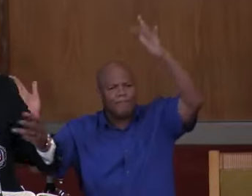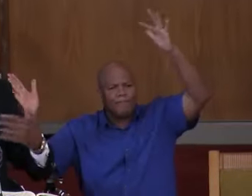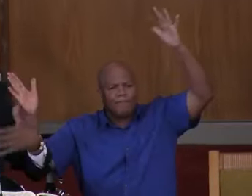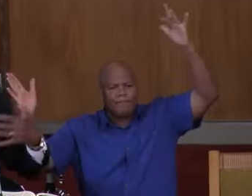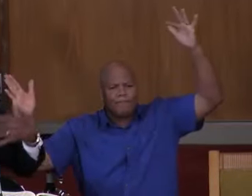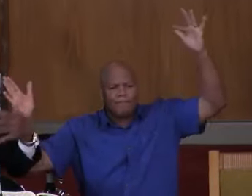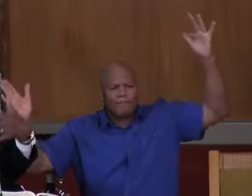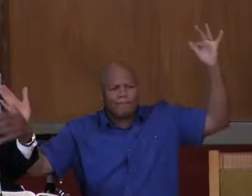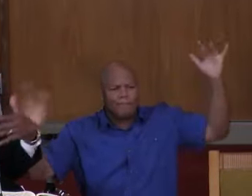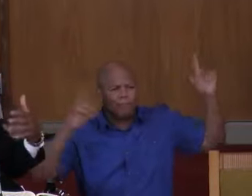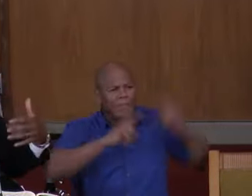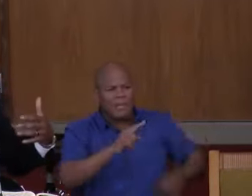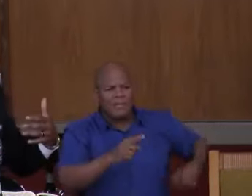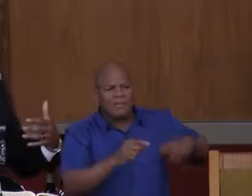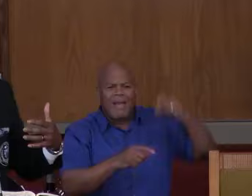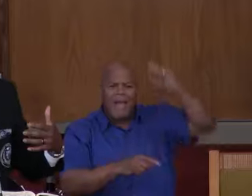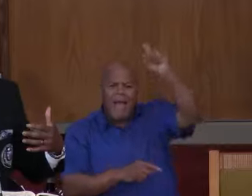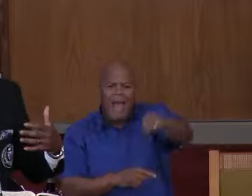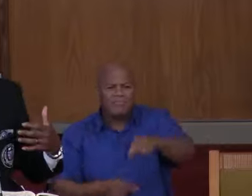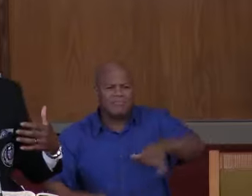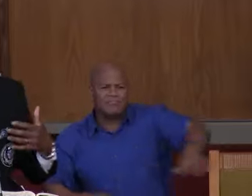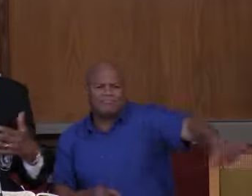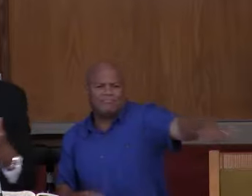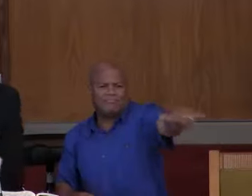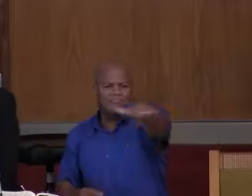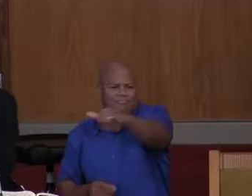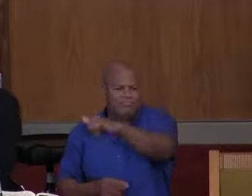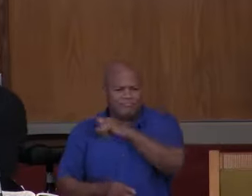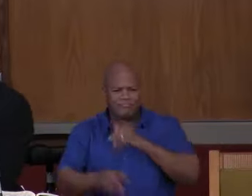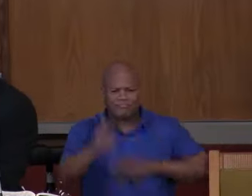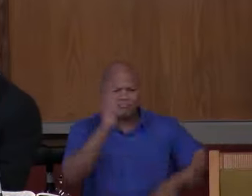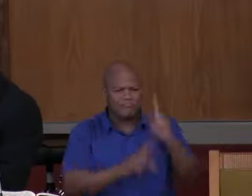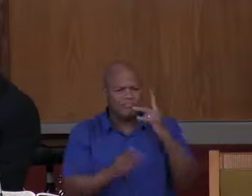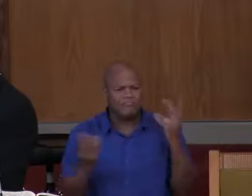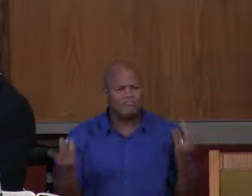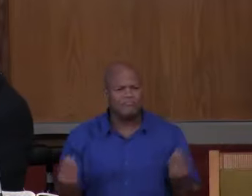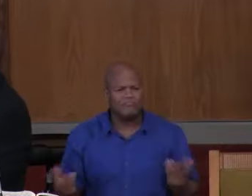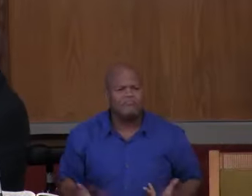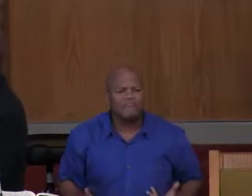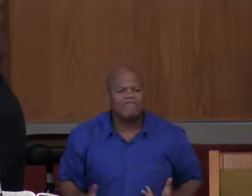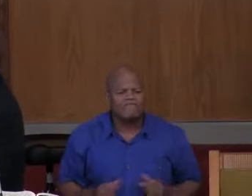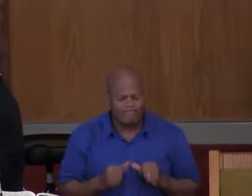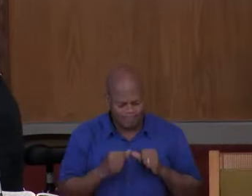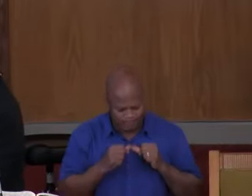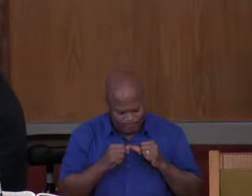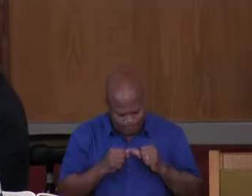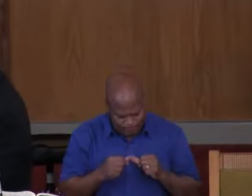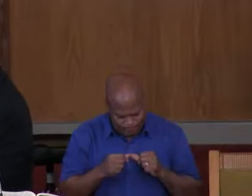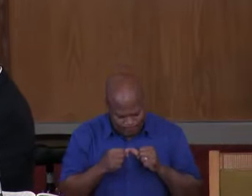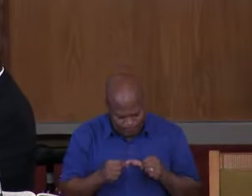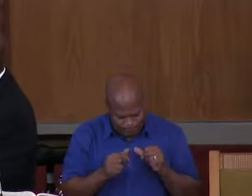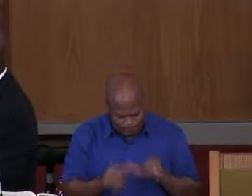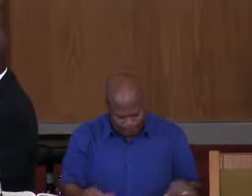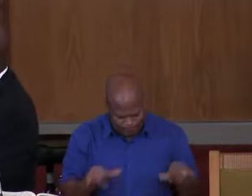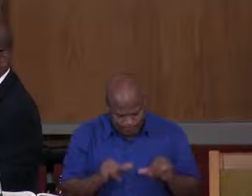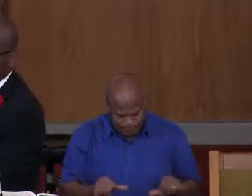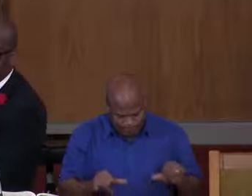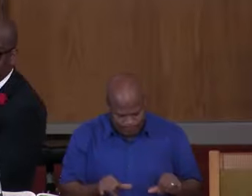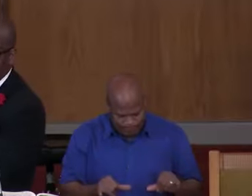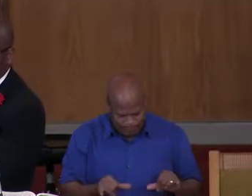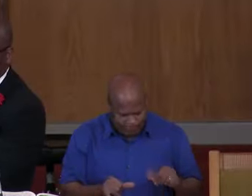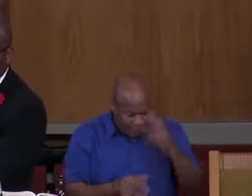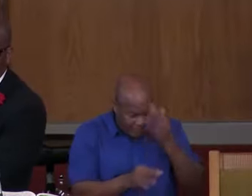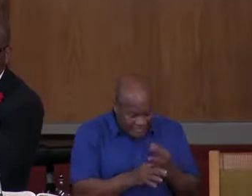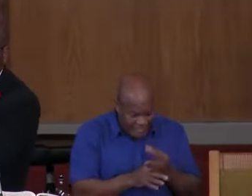But we've got to be consistent. So not only in our faith, but watch this, in our faithfulness. Faith